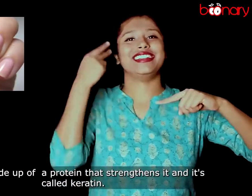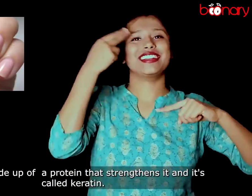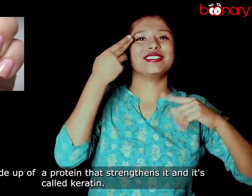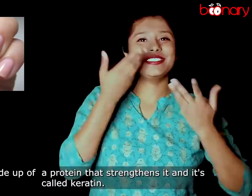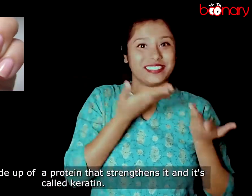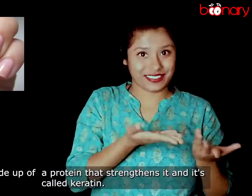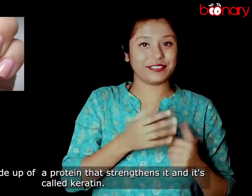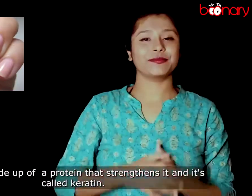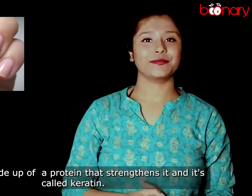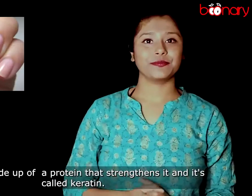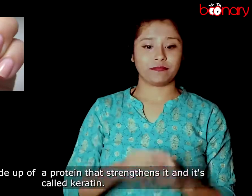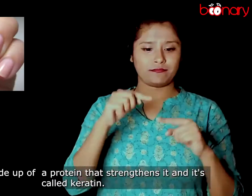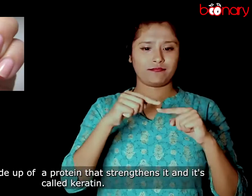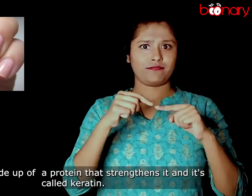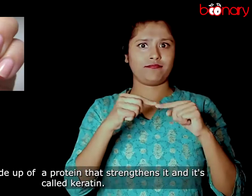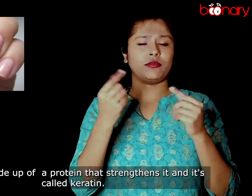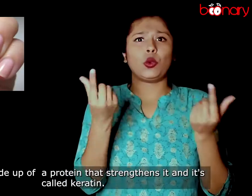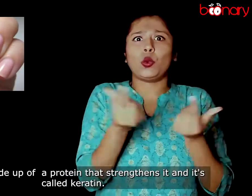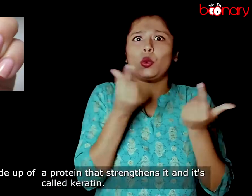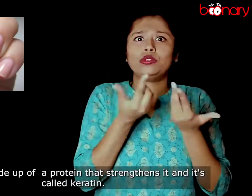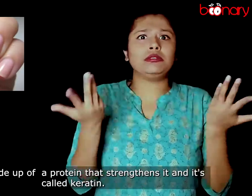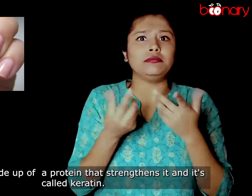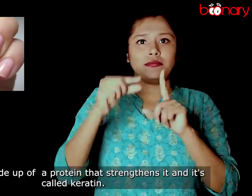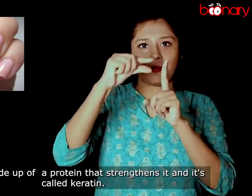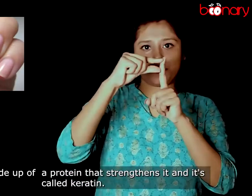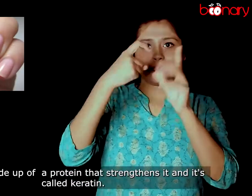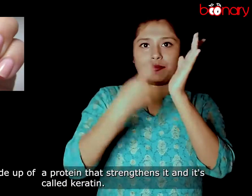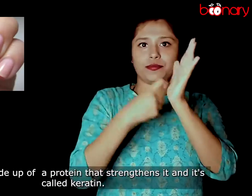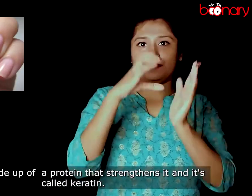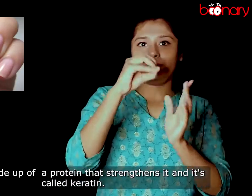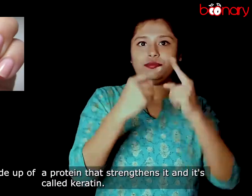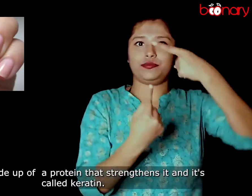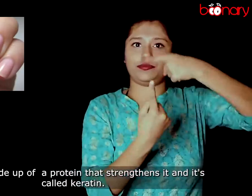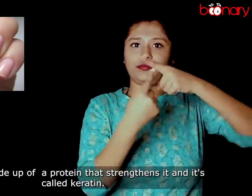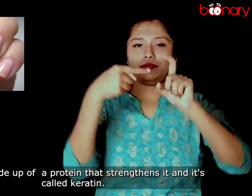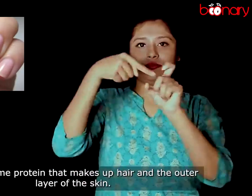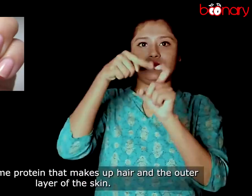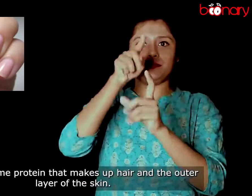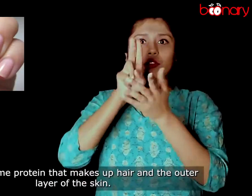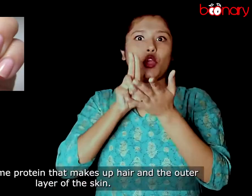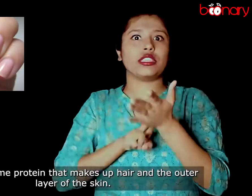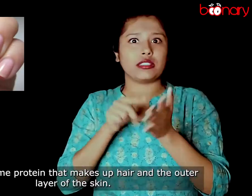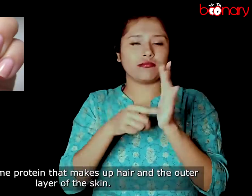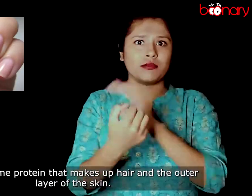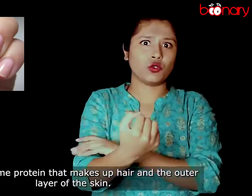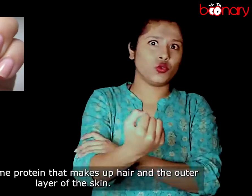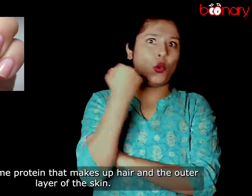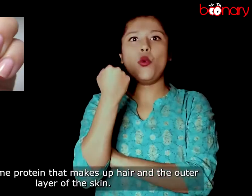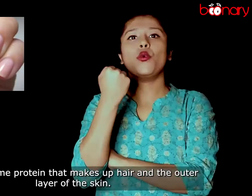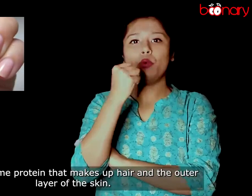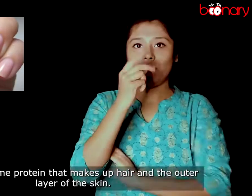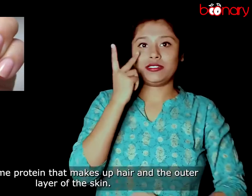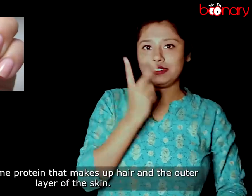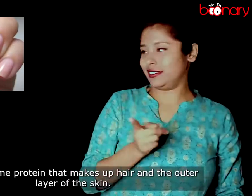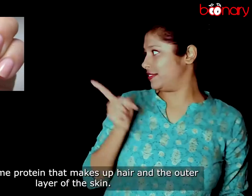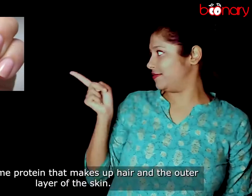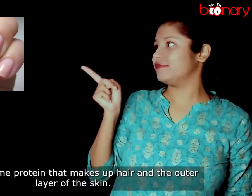that strengthens it, and it's called keratin. It's the same protein that makes up hair and